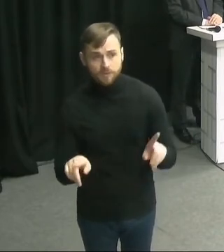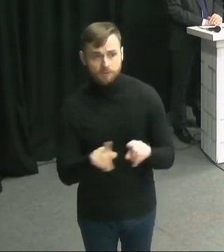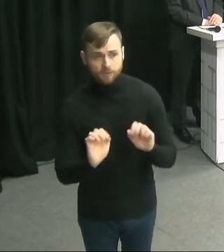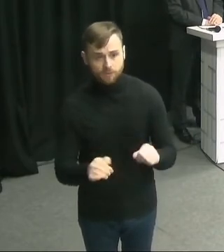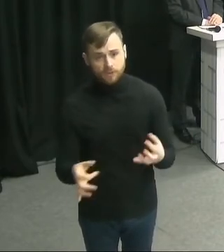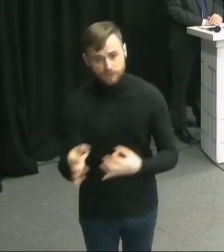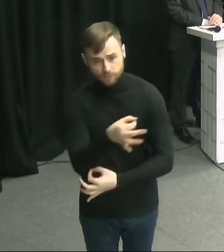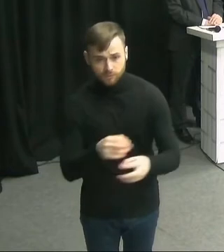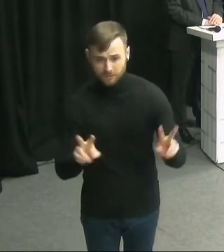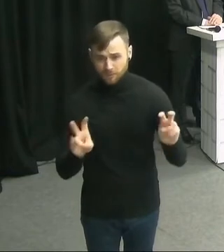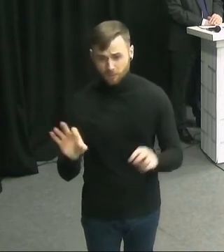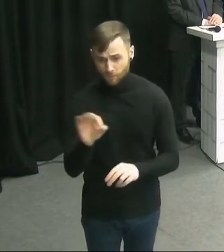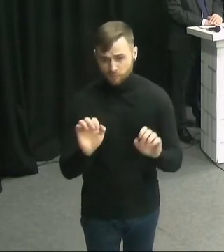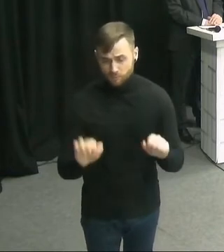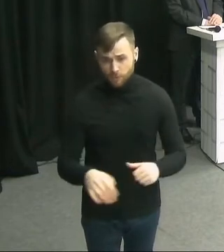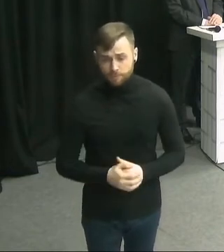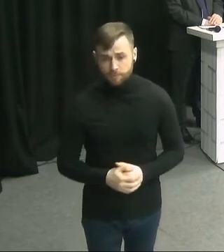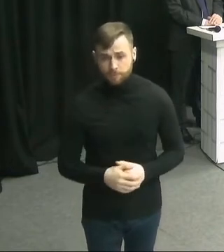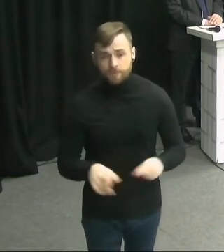become a leader in this communication with the alumni.